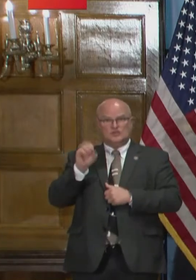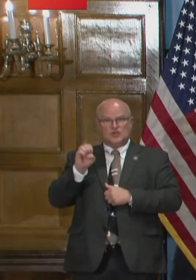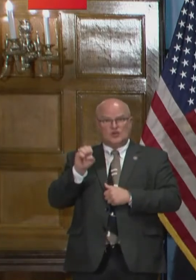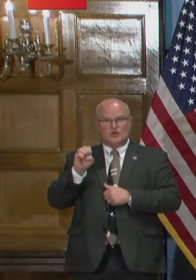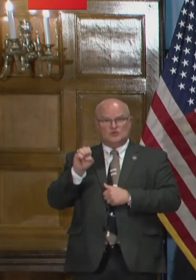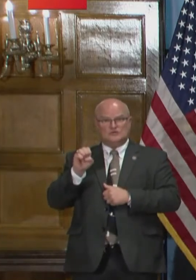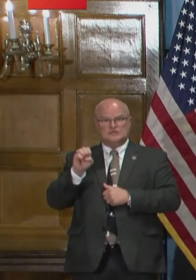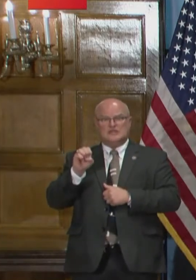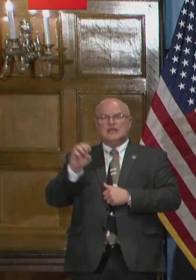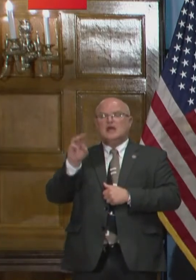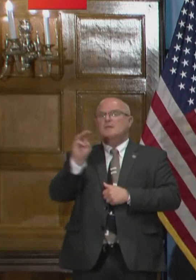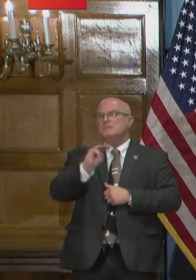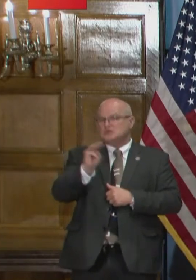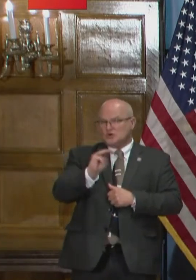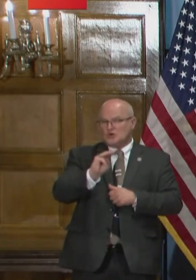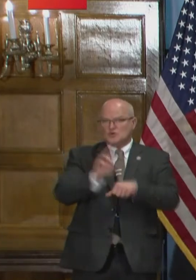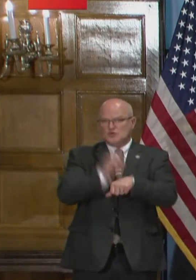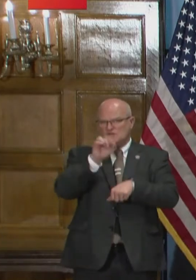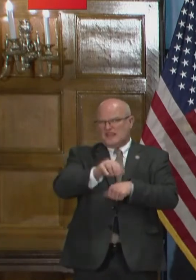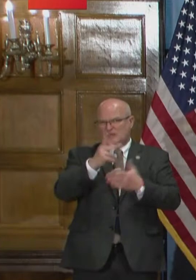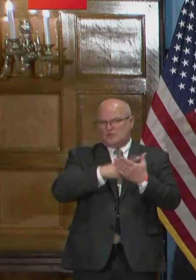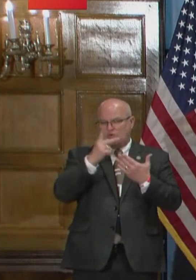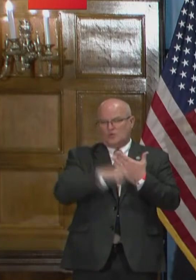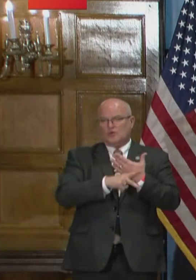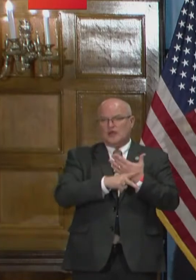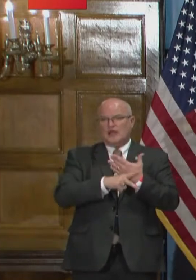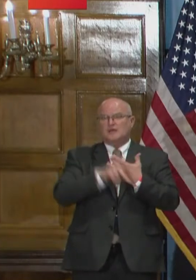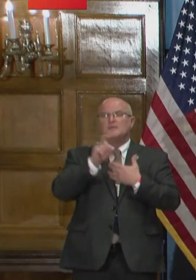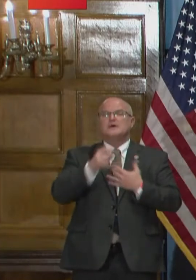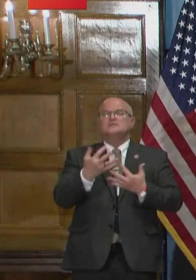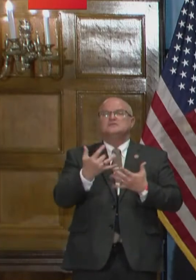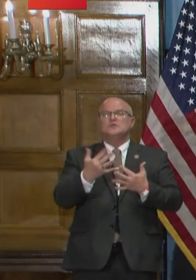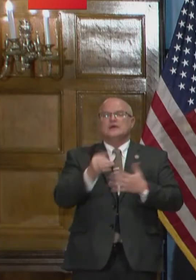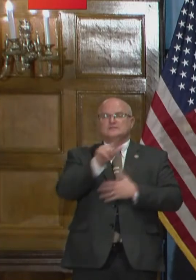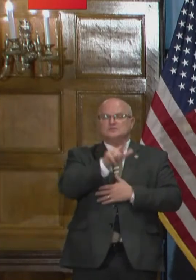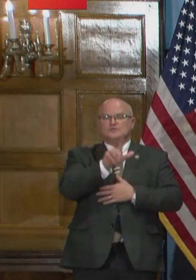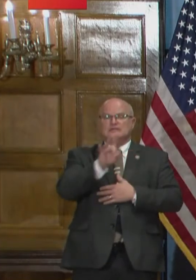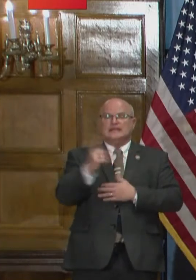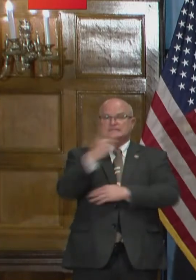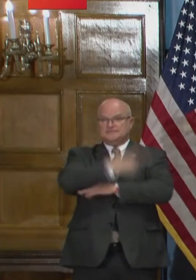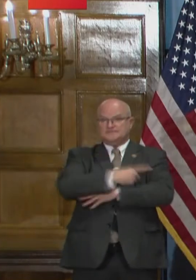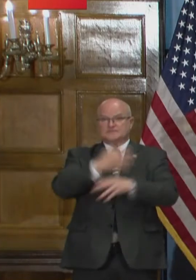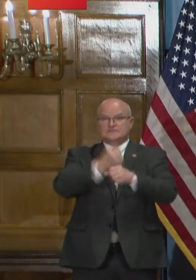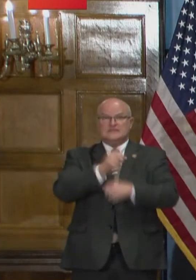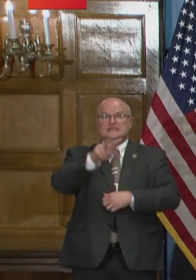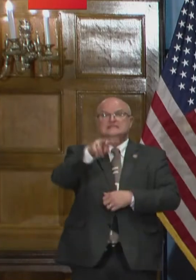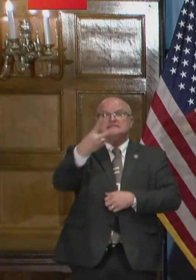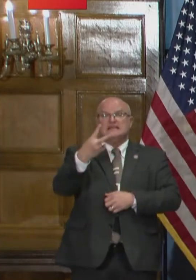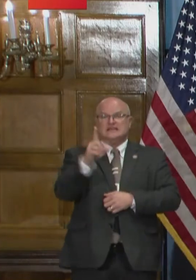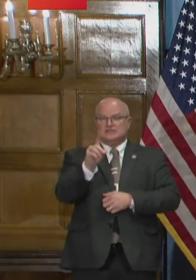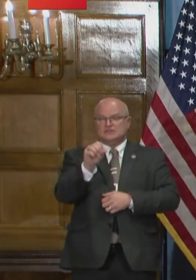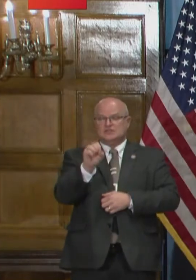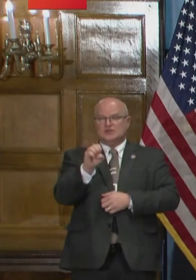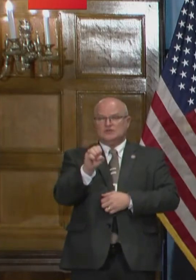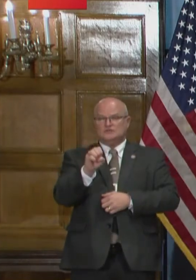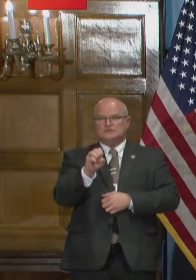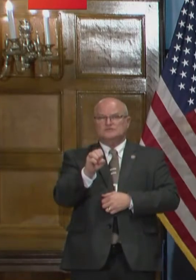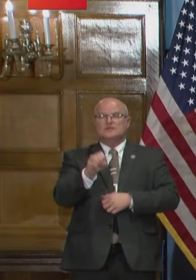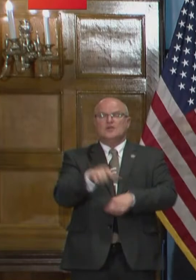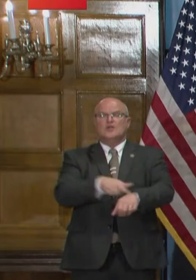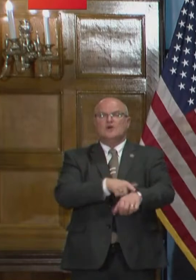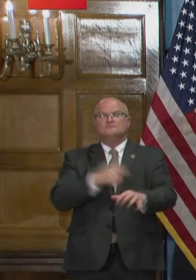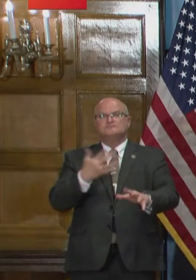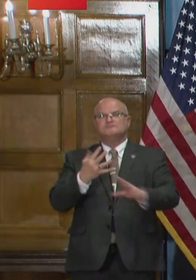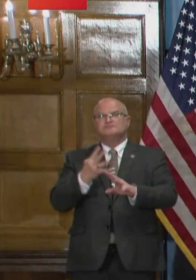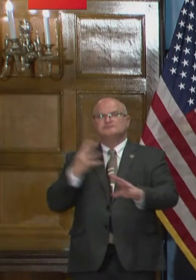it's Moderna vaccine that was used for this program, we have to wait 28 days before we give the second dose. So there is a long lag there, but